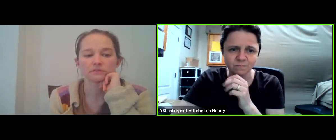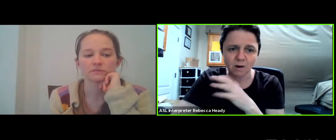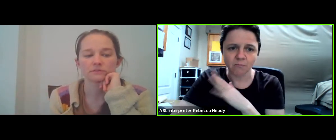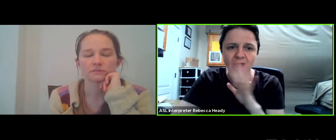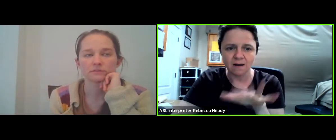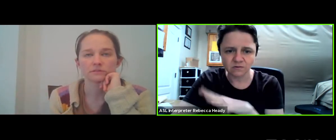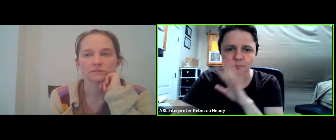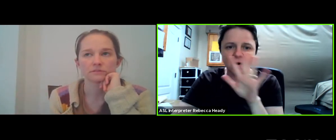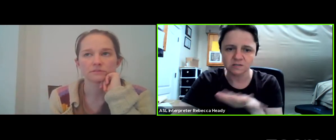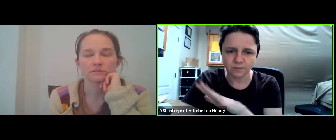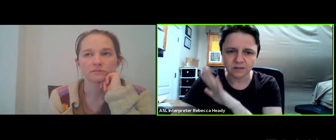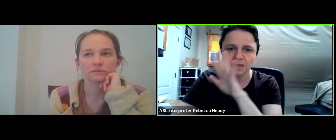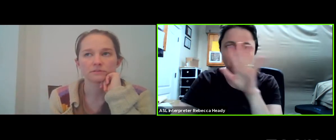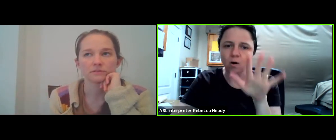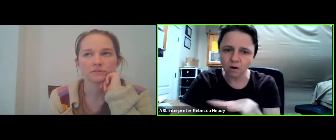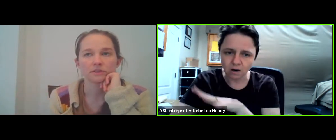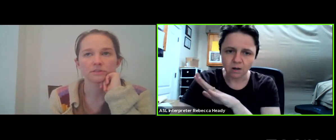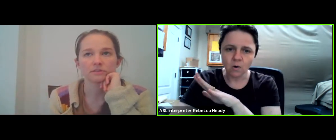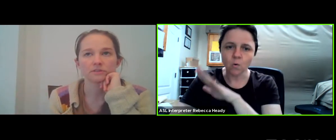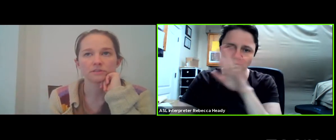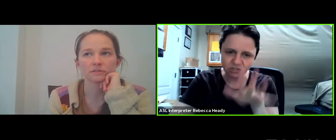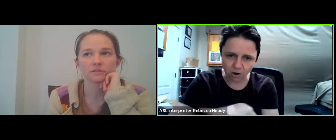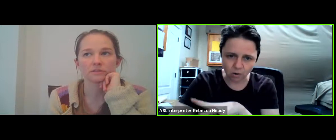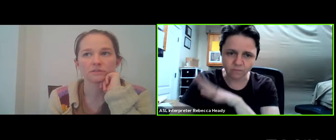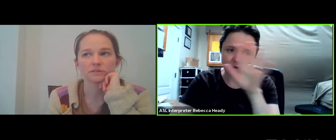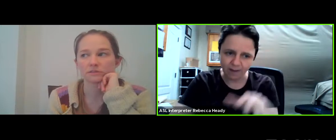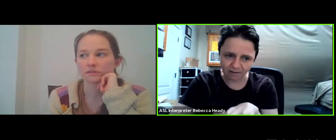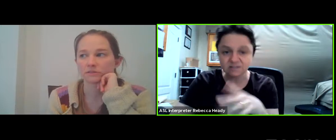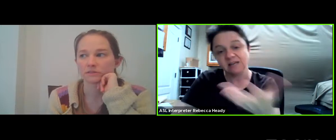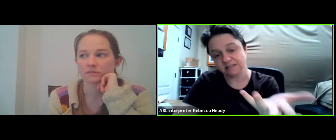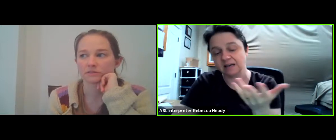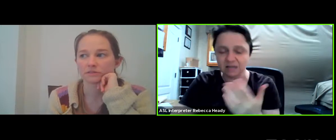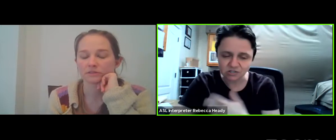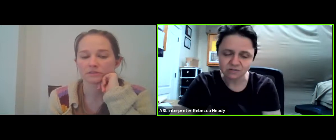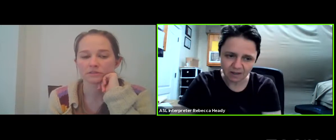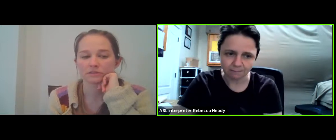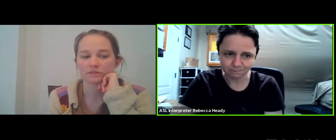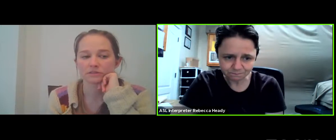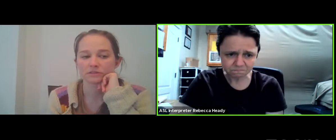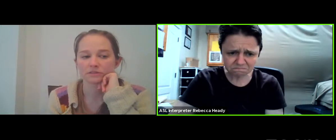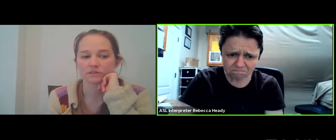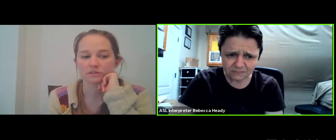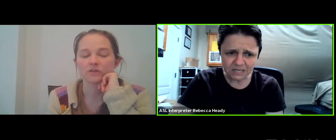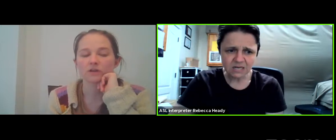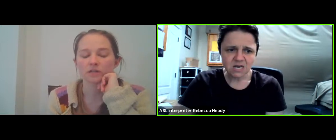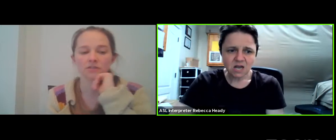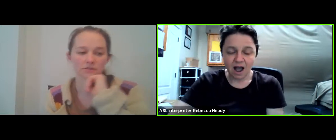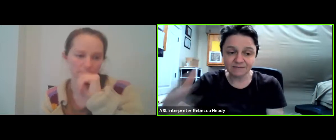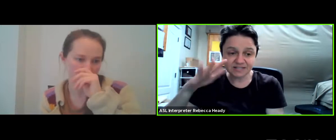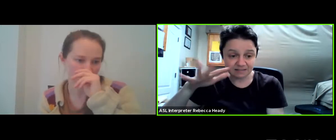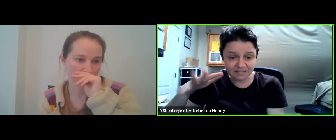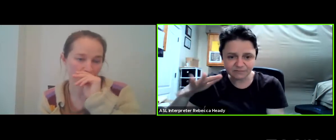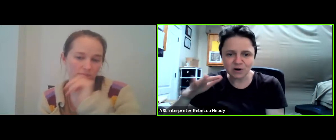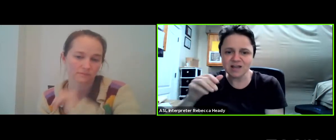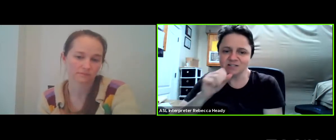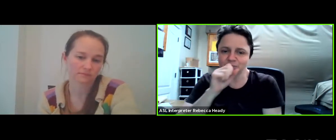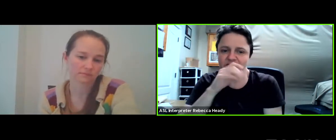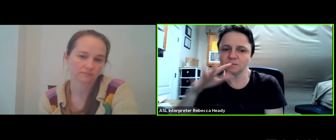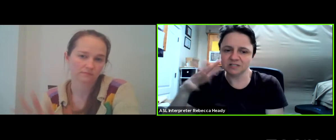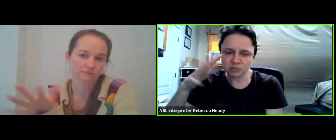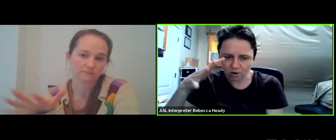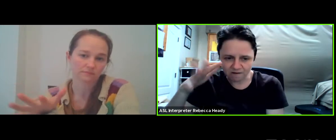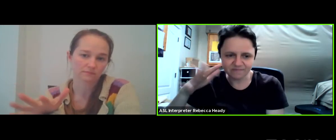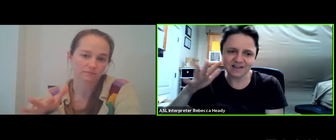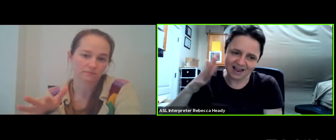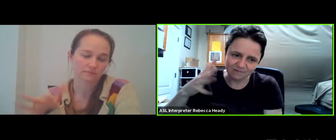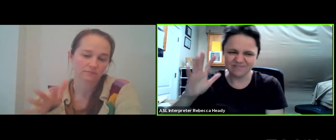general around, approximately, or so, thereabouts. So he said ish. Yeah. Okay. I've seen this for ish.